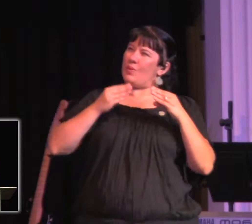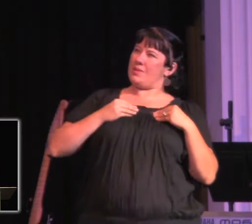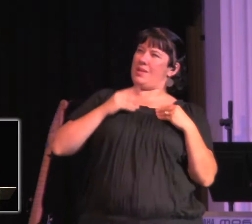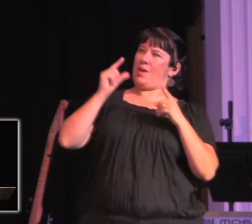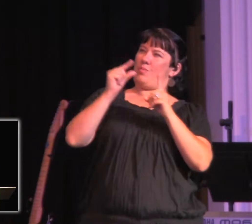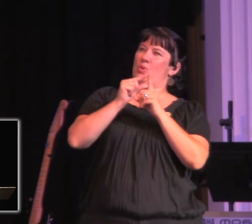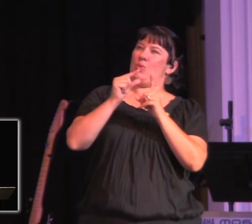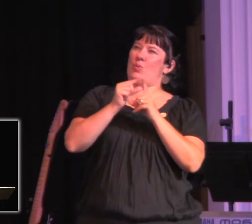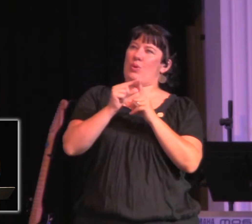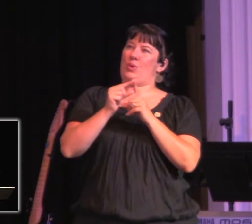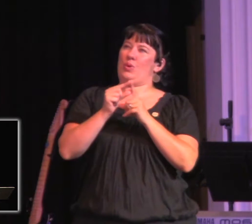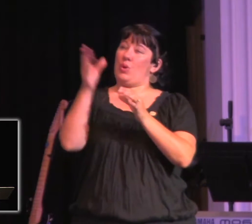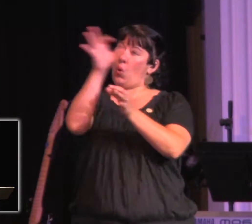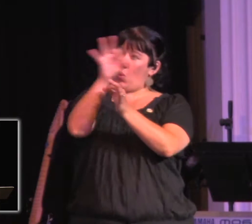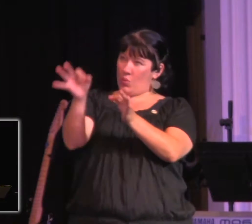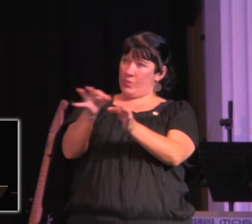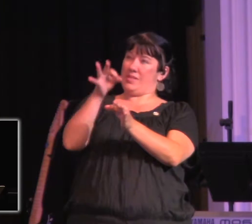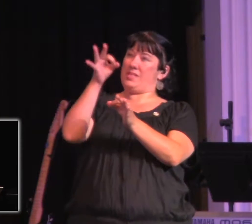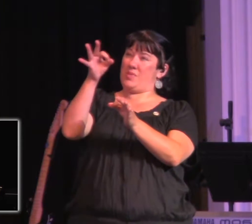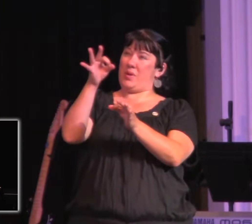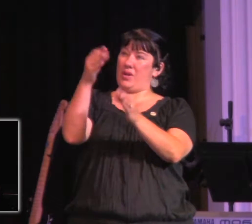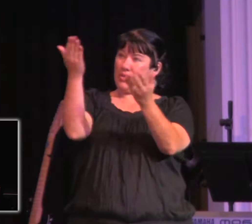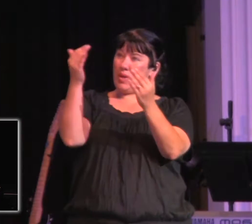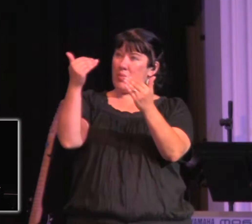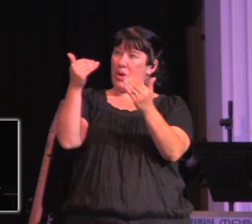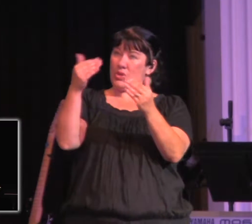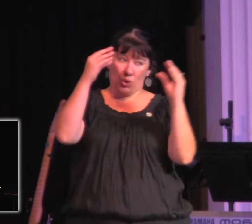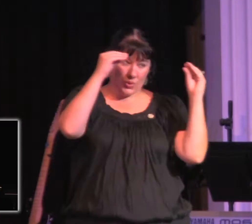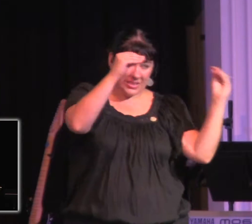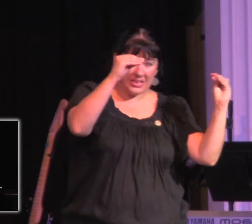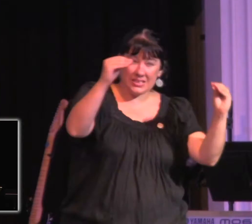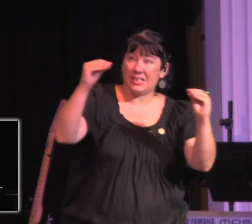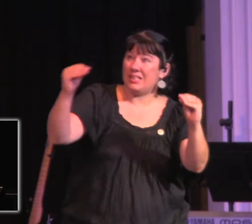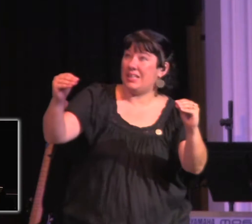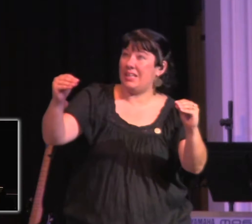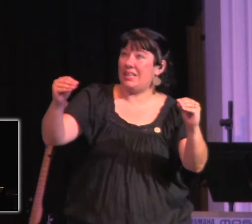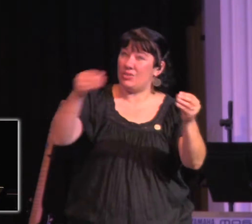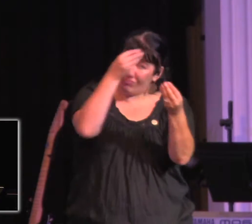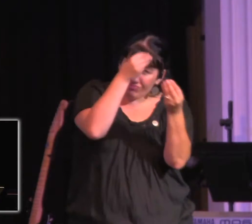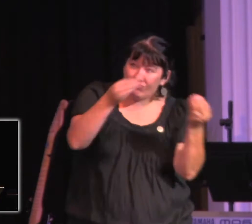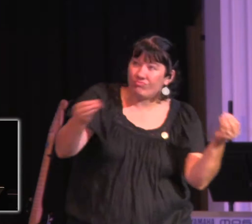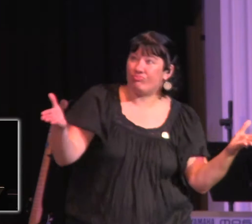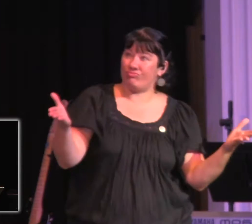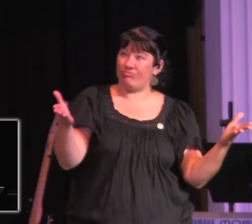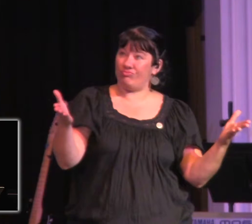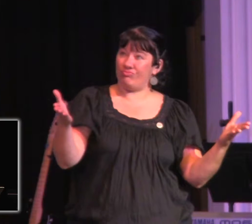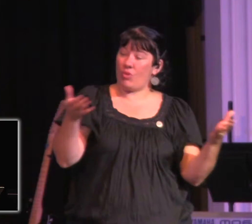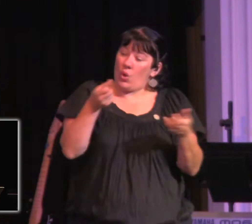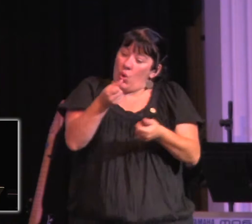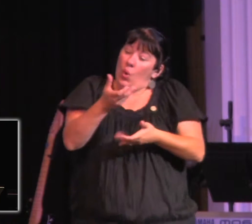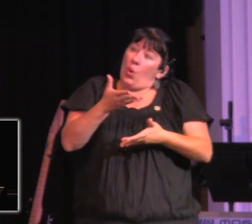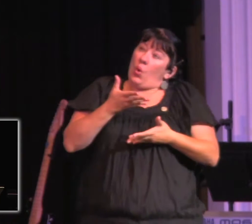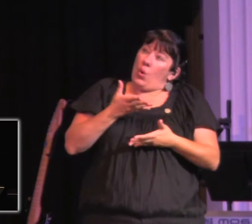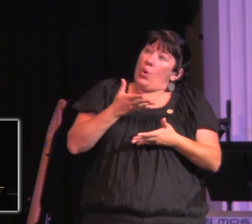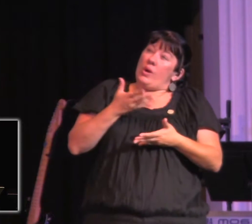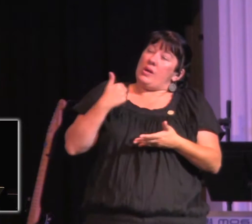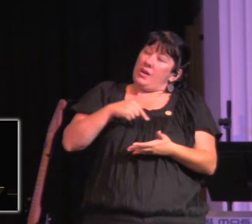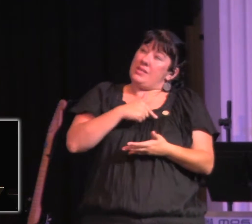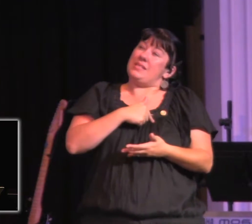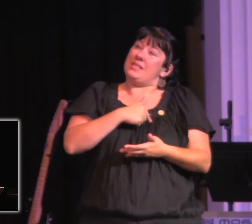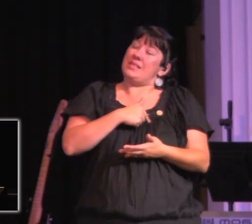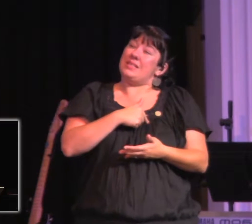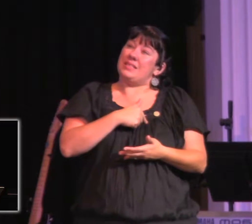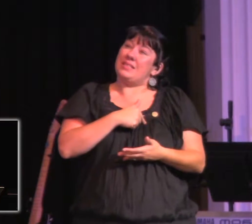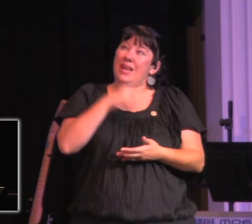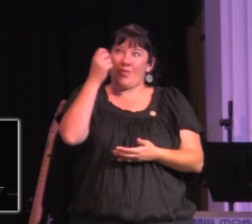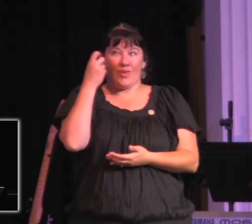teach. Holy Spirit, you are the revealer. Reveal, open our understanding and cause us to have, Lord, insight